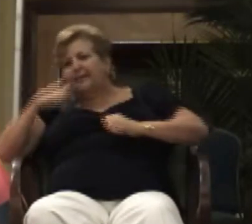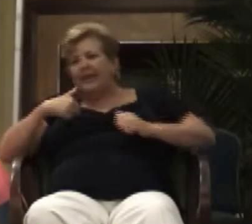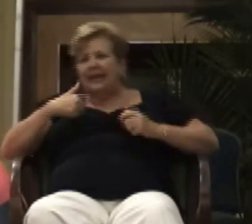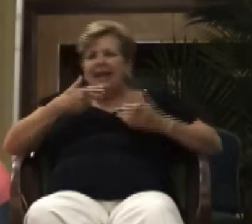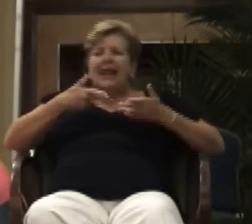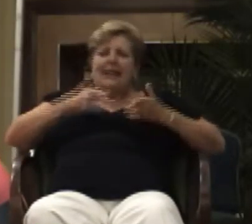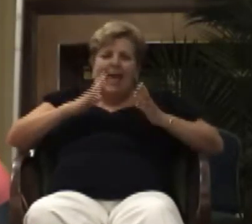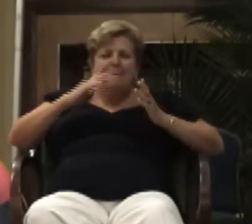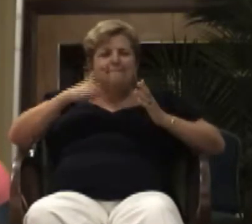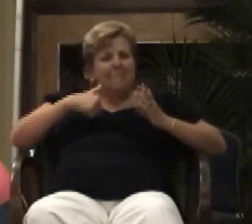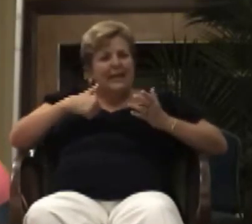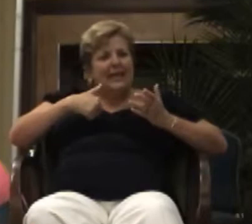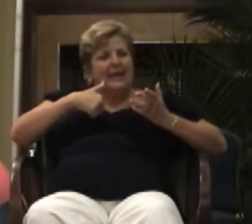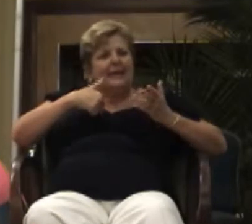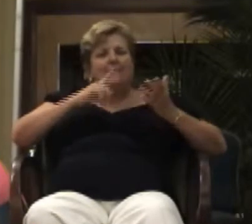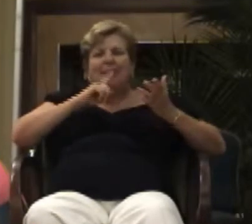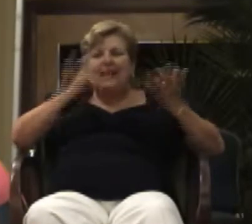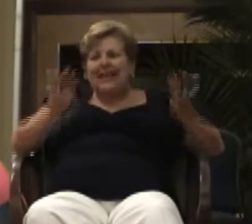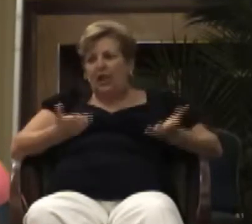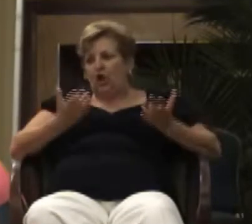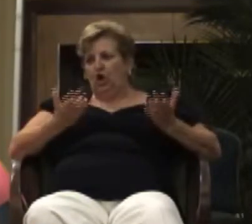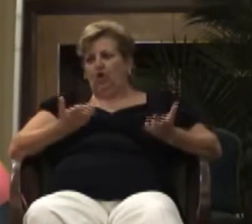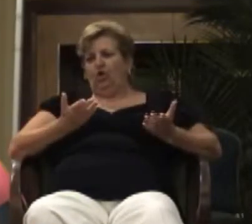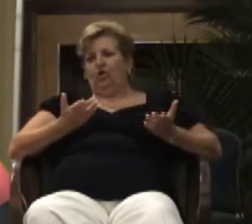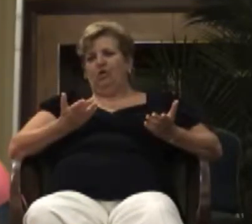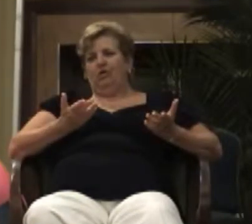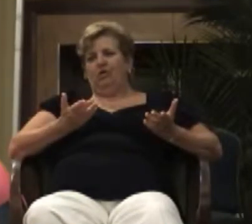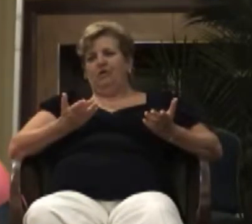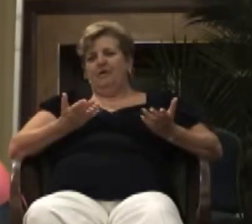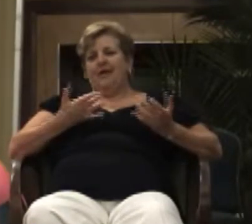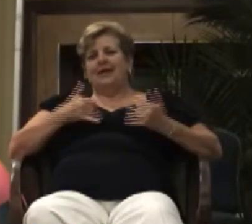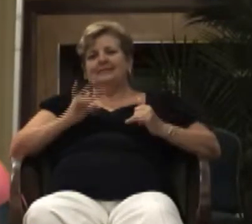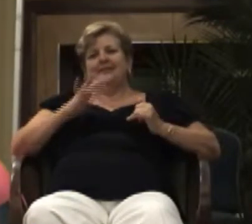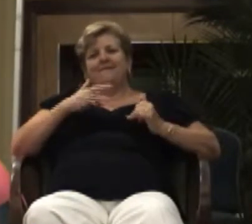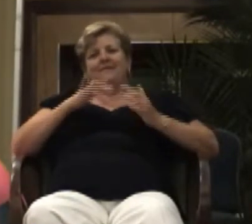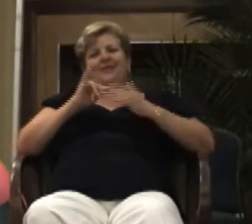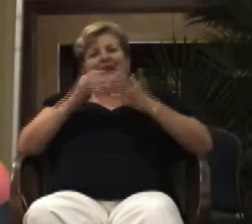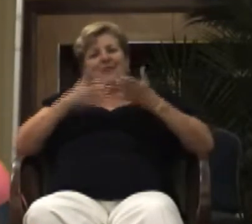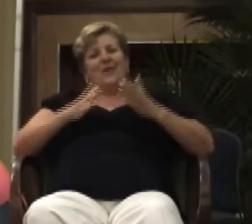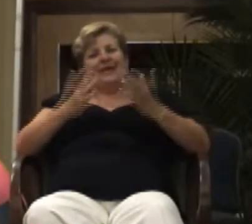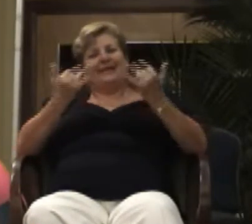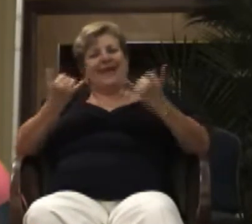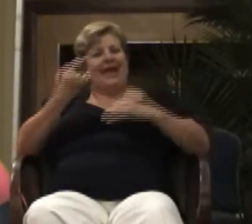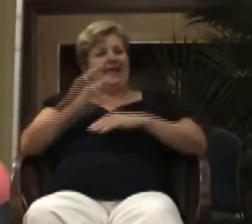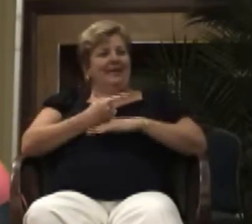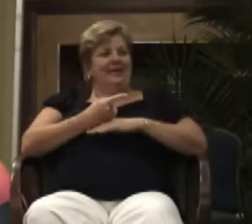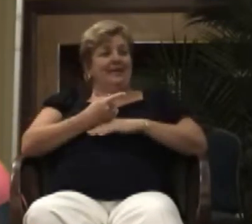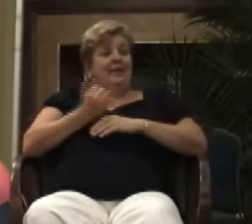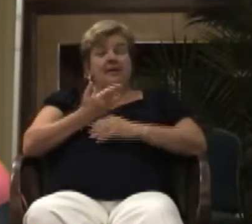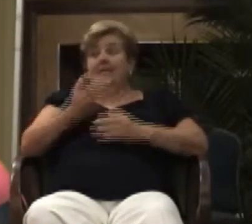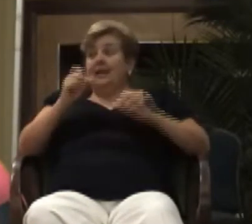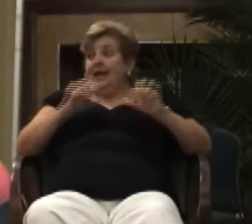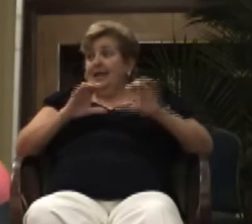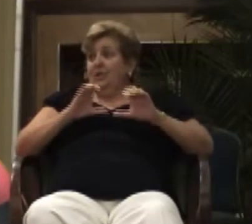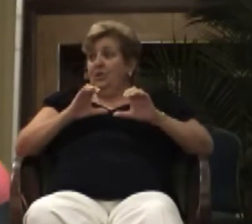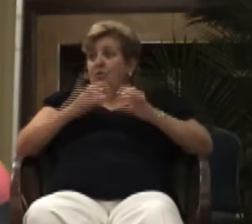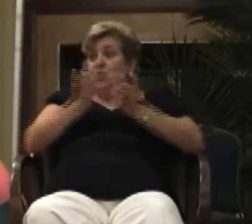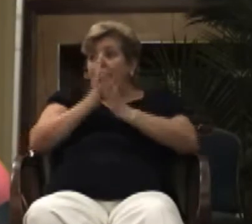me be here. And let me tell you, I still feel that way today. Anything I can do here, I'll do it. You ask me, it's okay. My